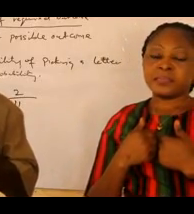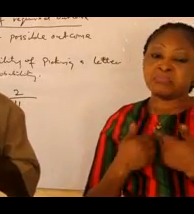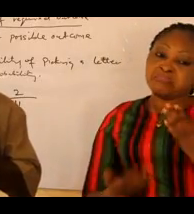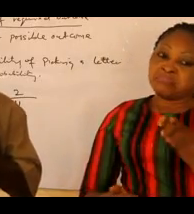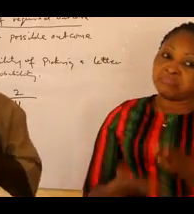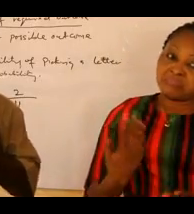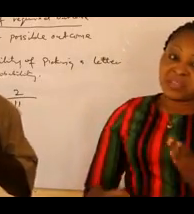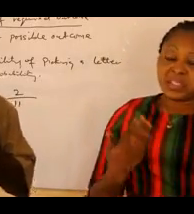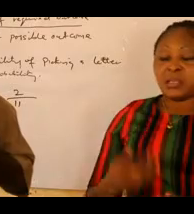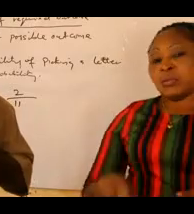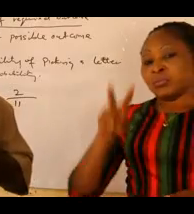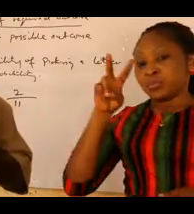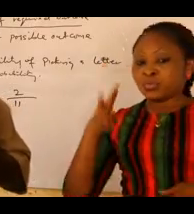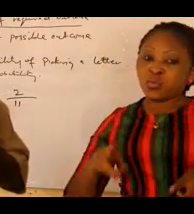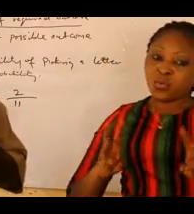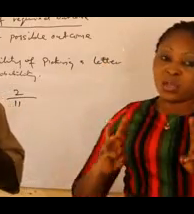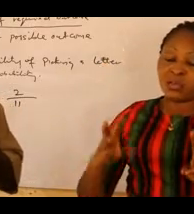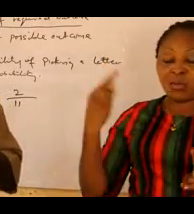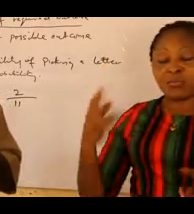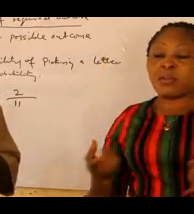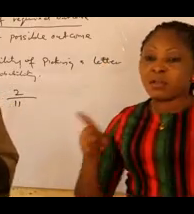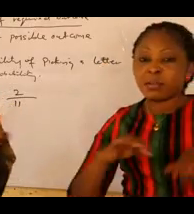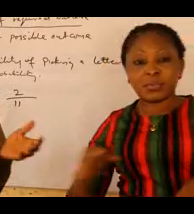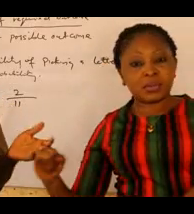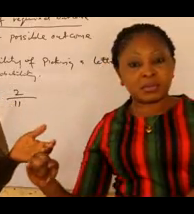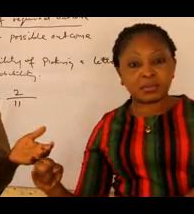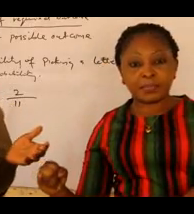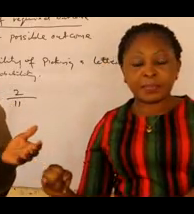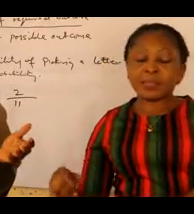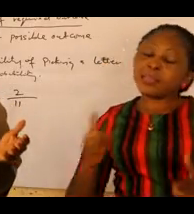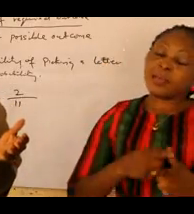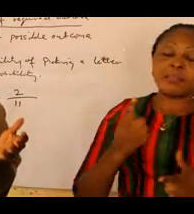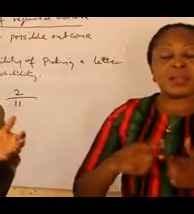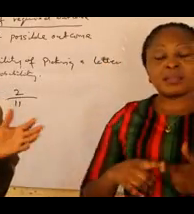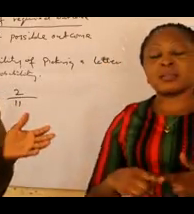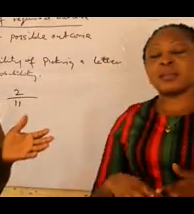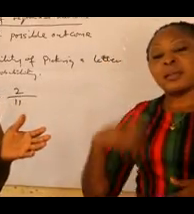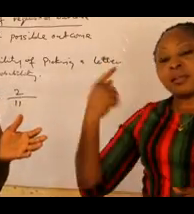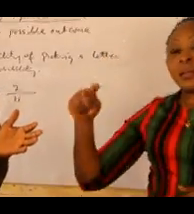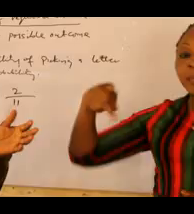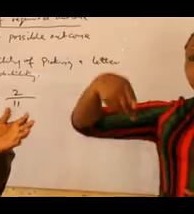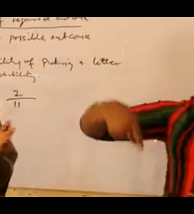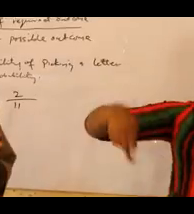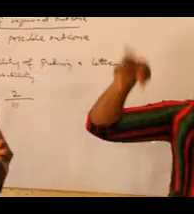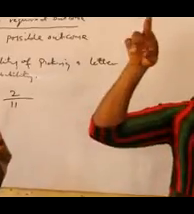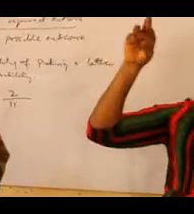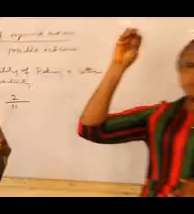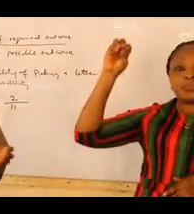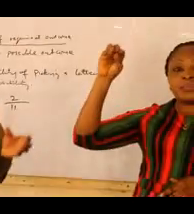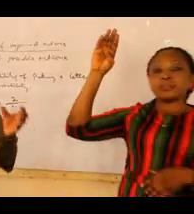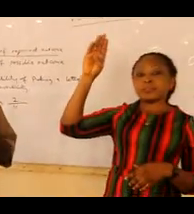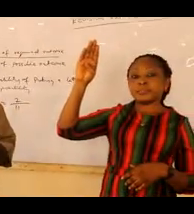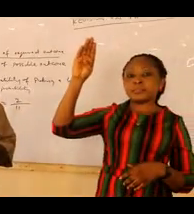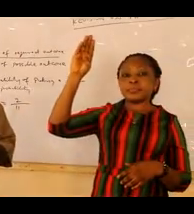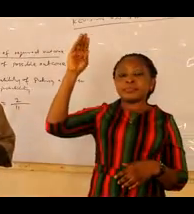either it has 2 chances of occurring, probability is half. Is half. In a day,